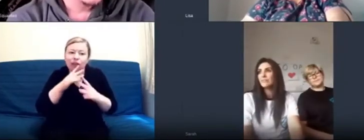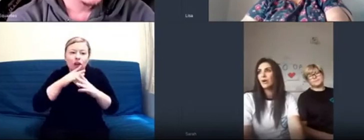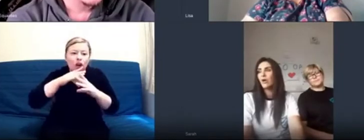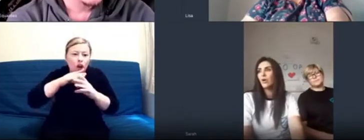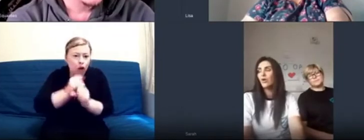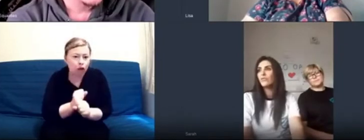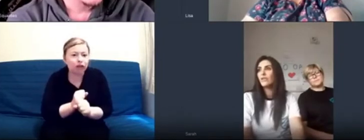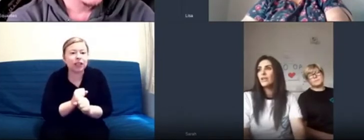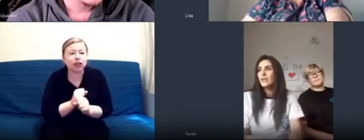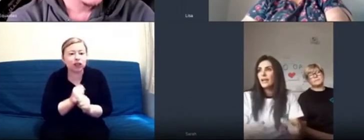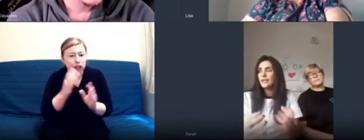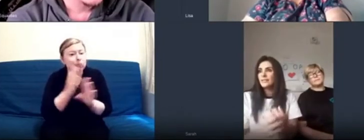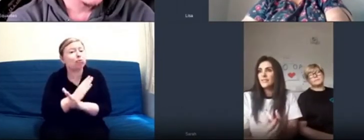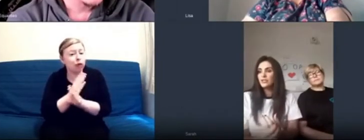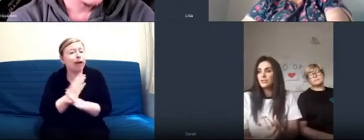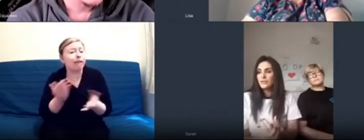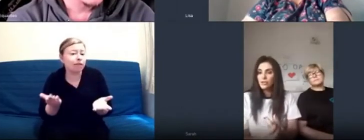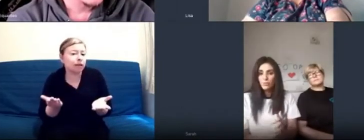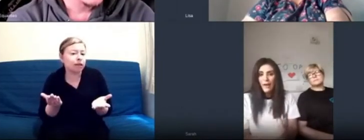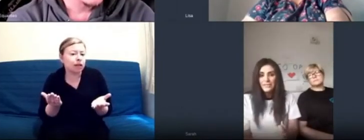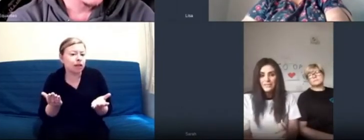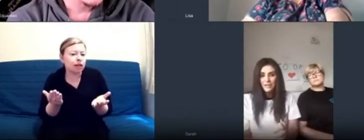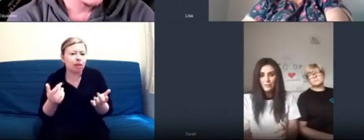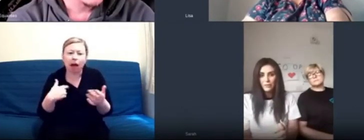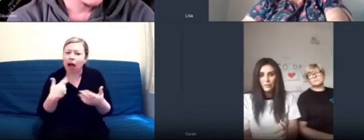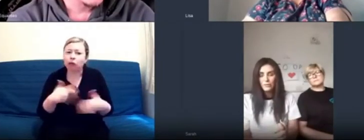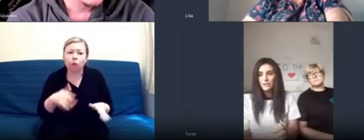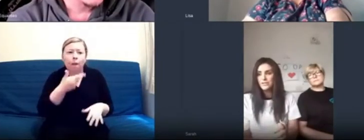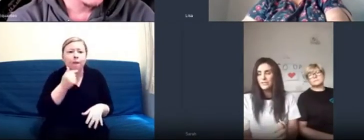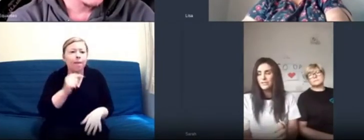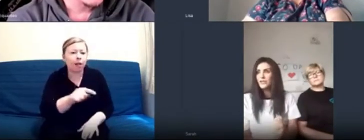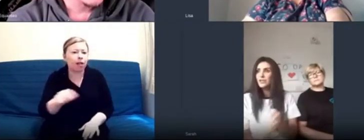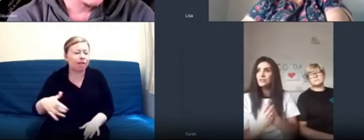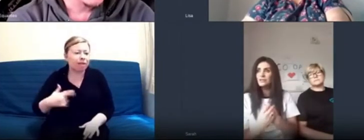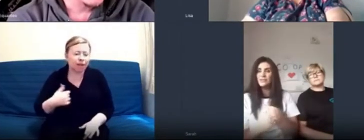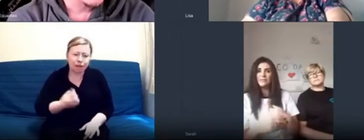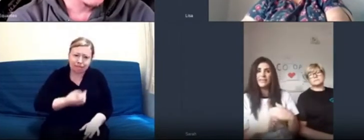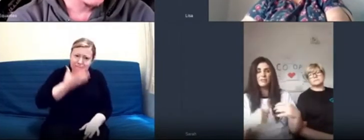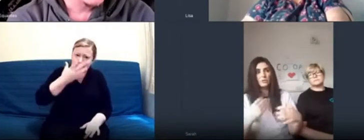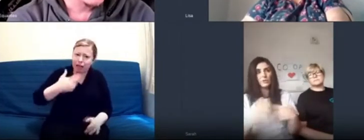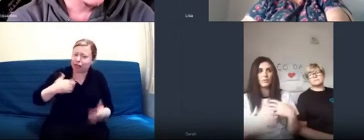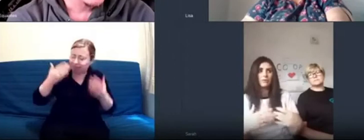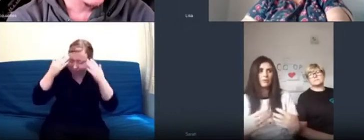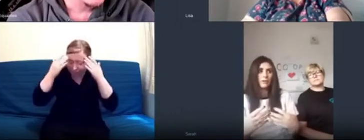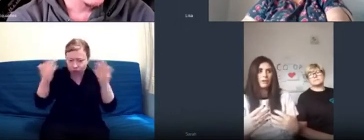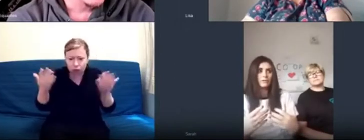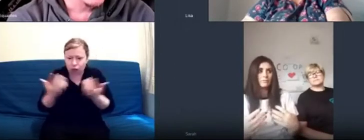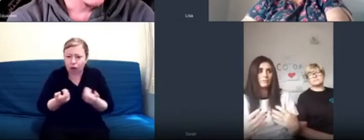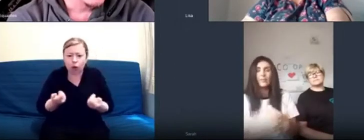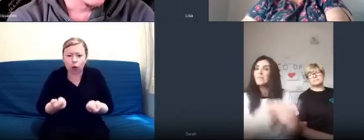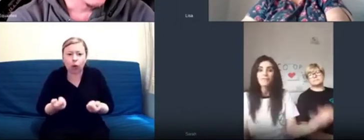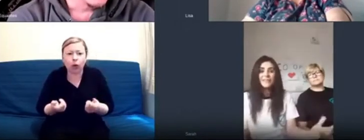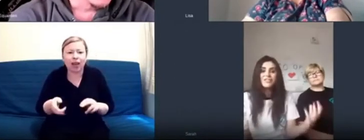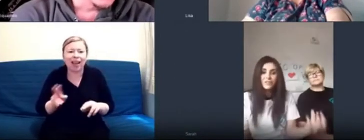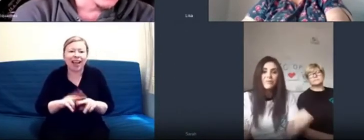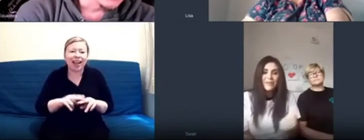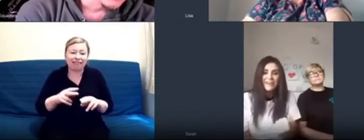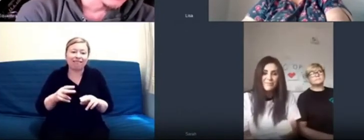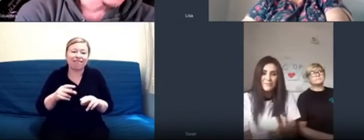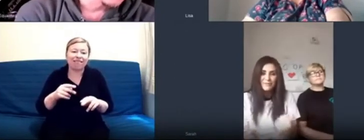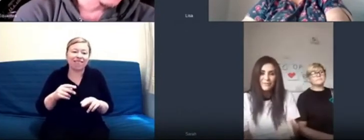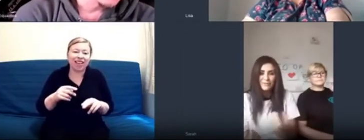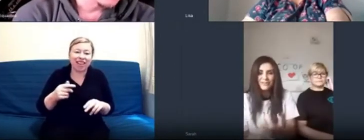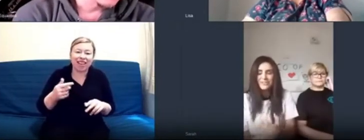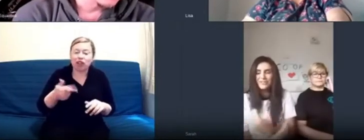break that stigma of individuals being too embarrassed to come forward, because if you're sometimes gloating about the work, rightfully you should